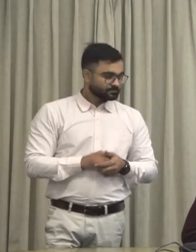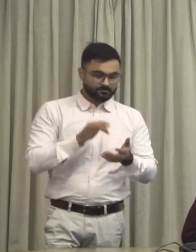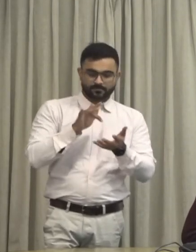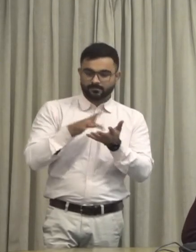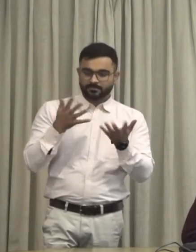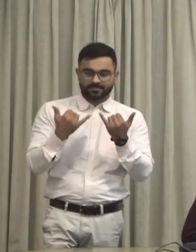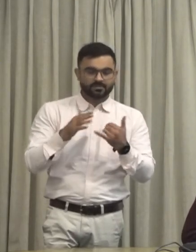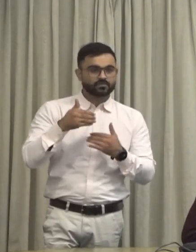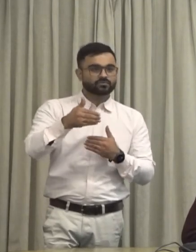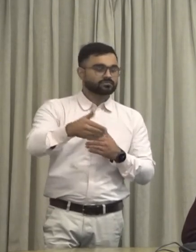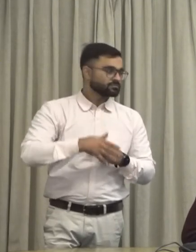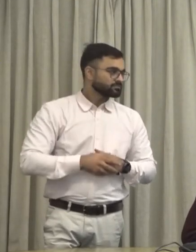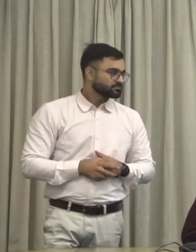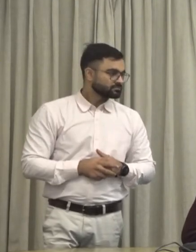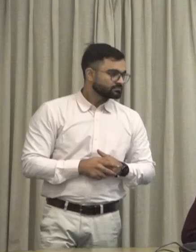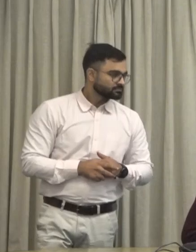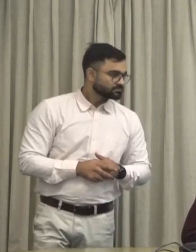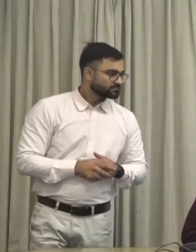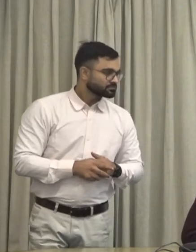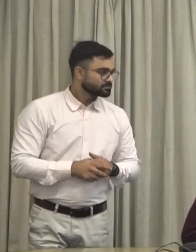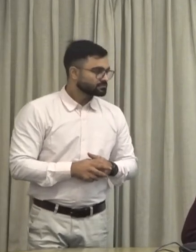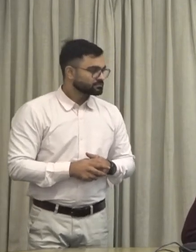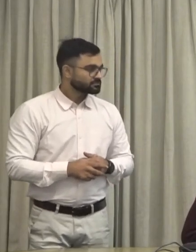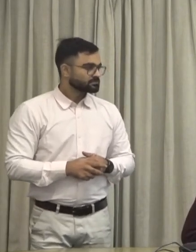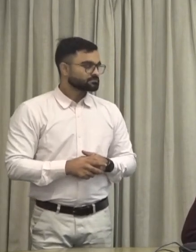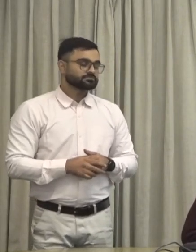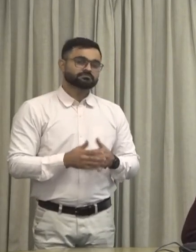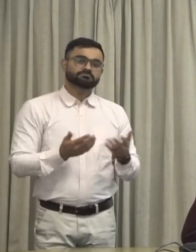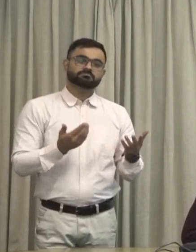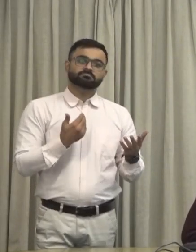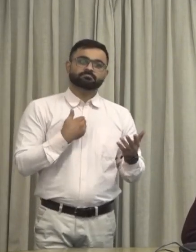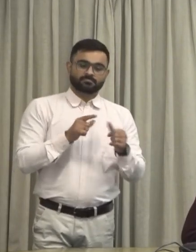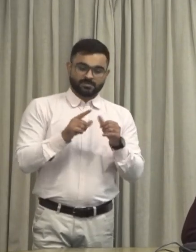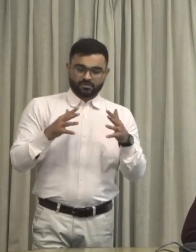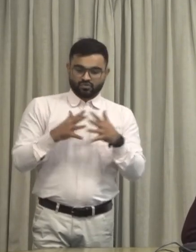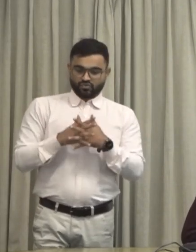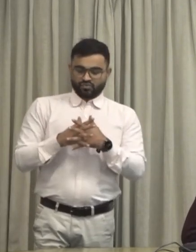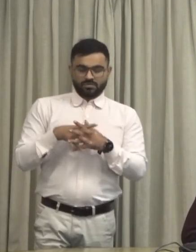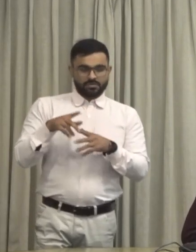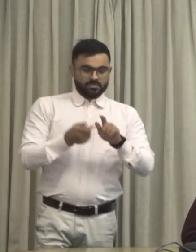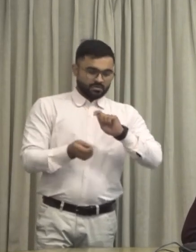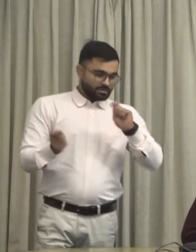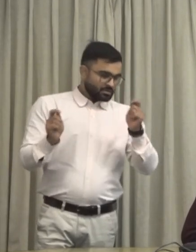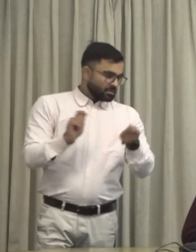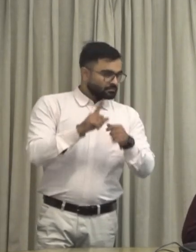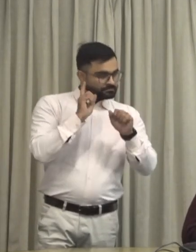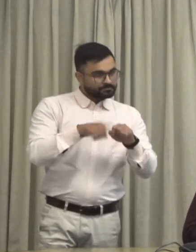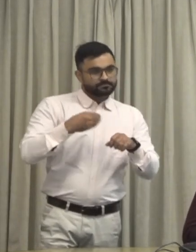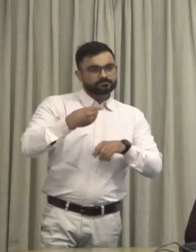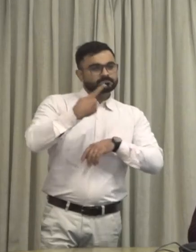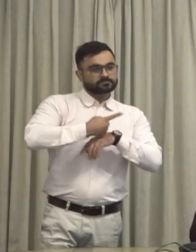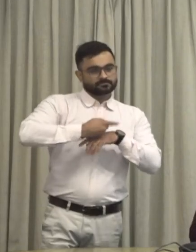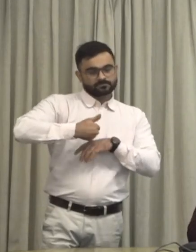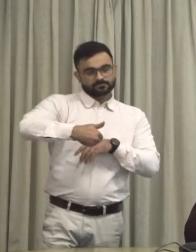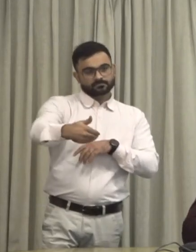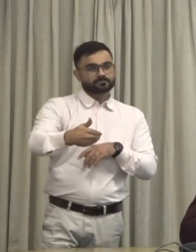from here? What's the conclusion? I think the law will take that shape definitely. Someday will come when